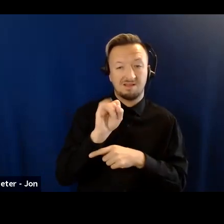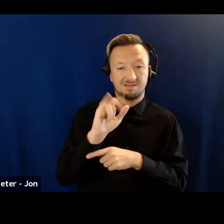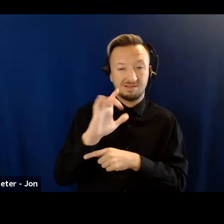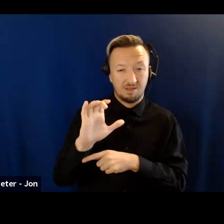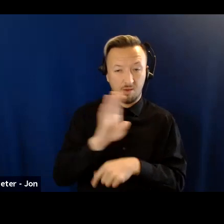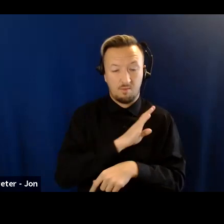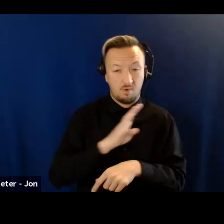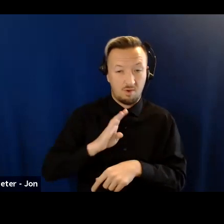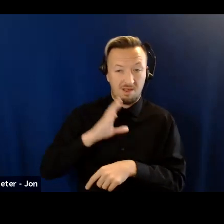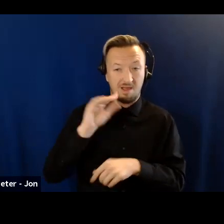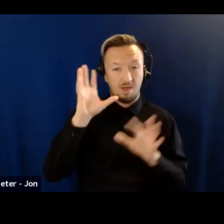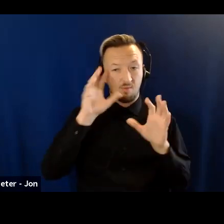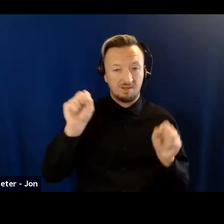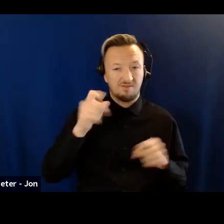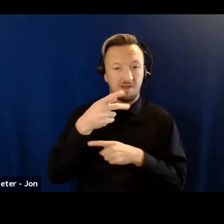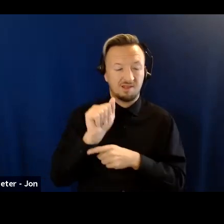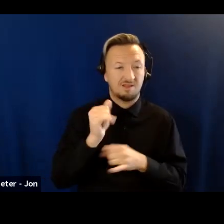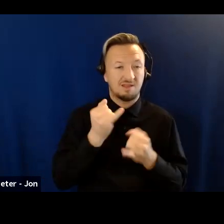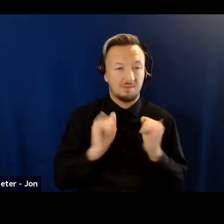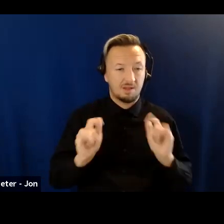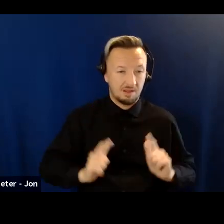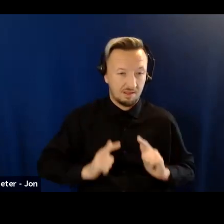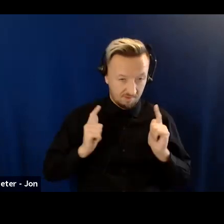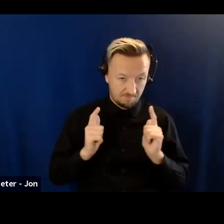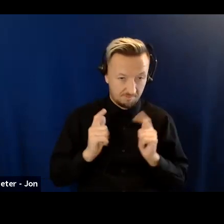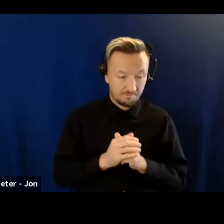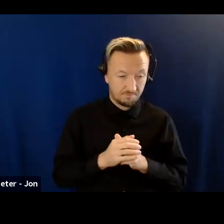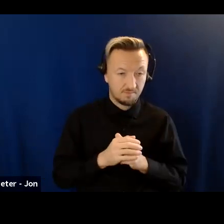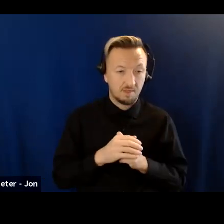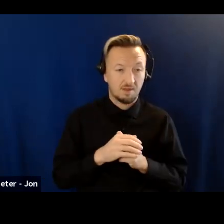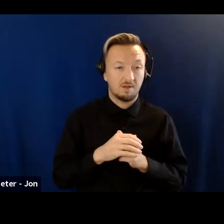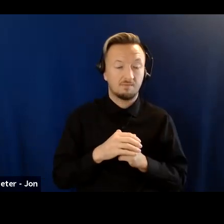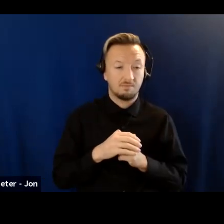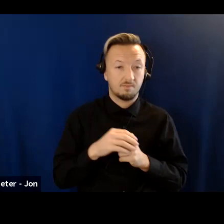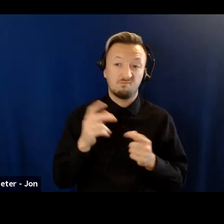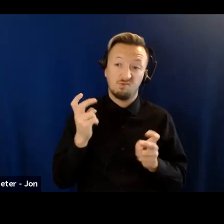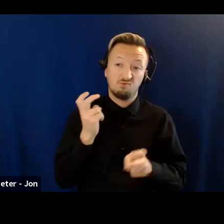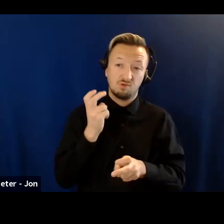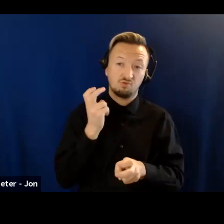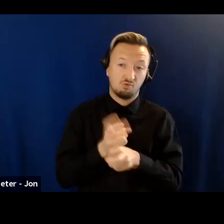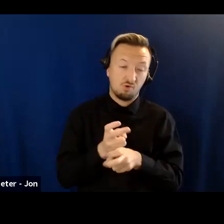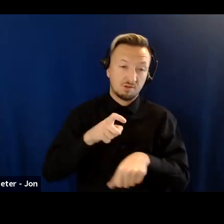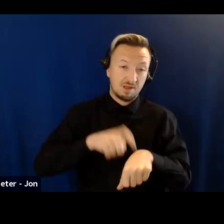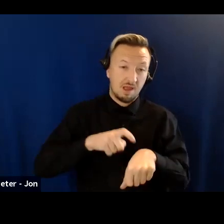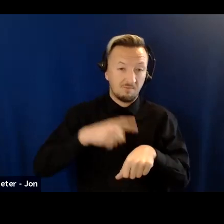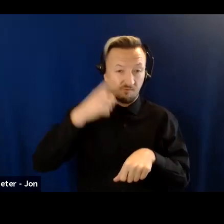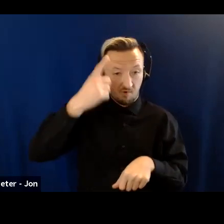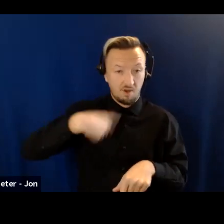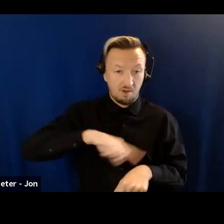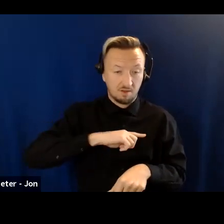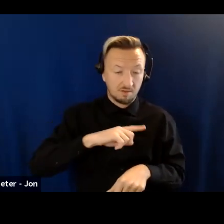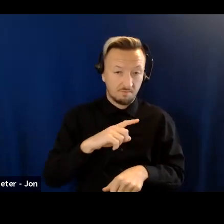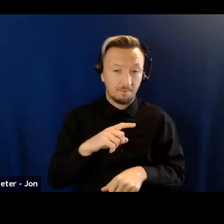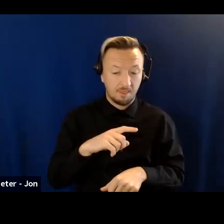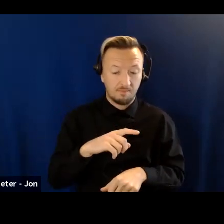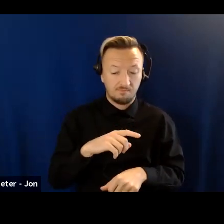the president for the Pennsylvania Council on Independent Living. This time's been hard for all of us, but